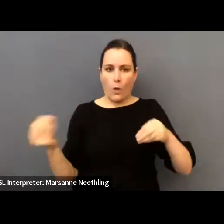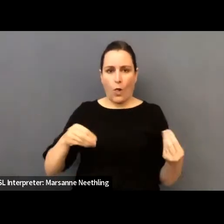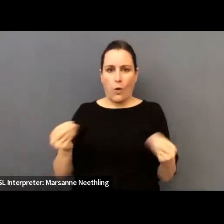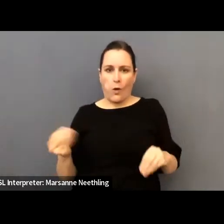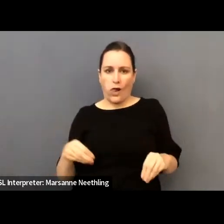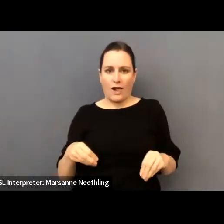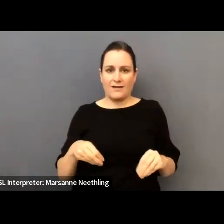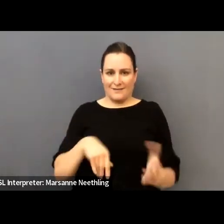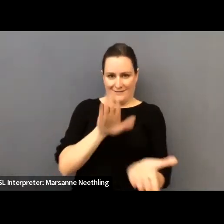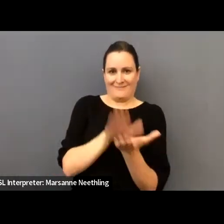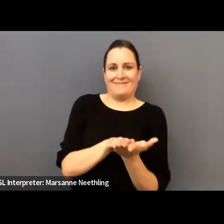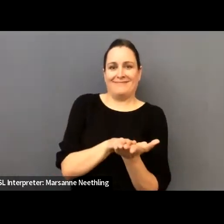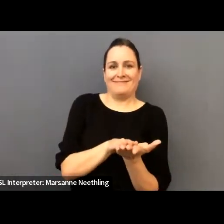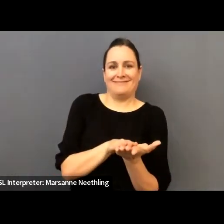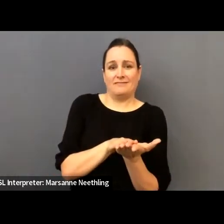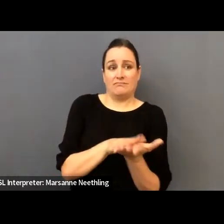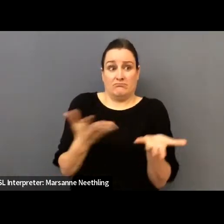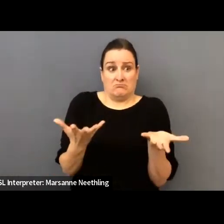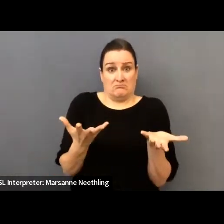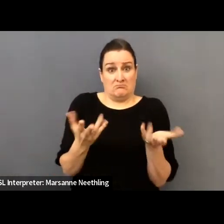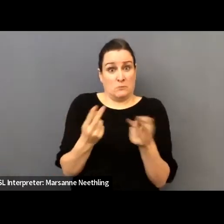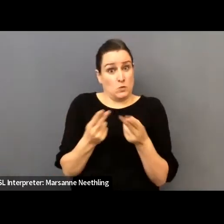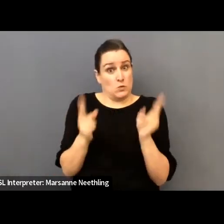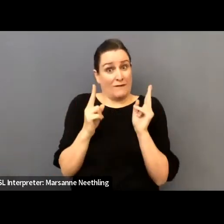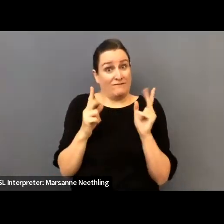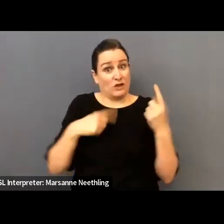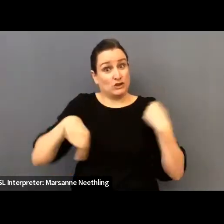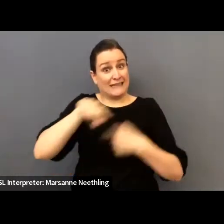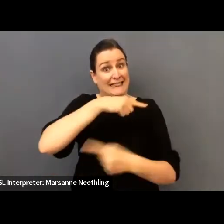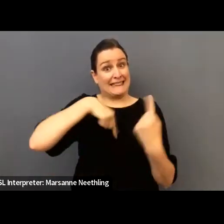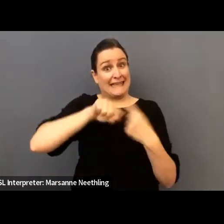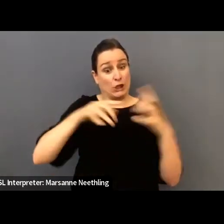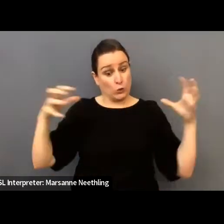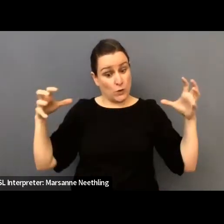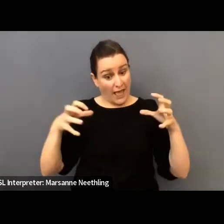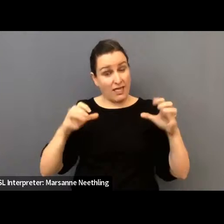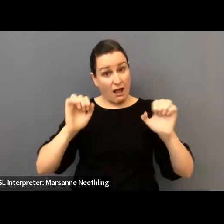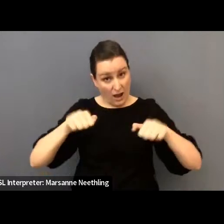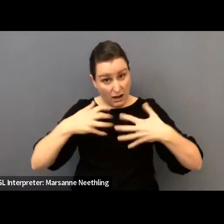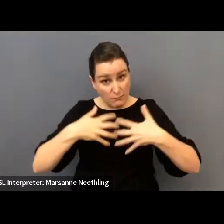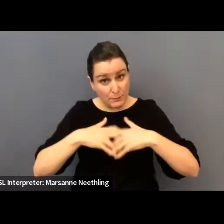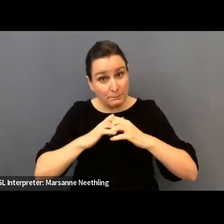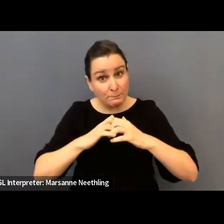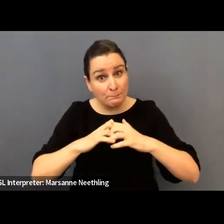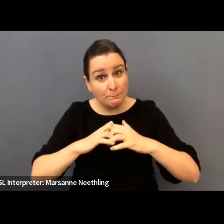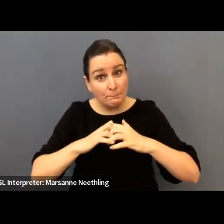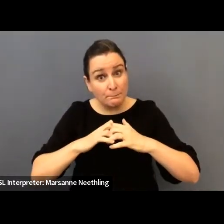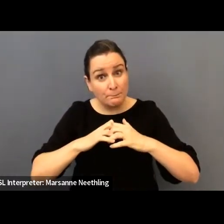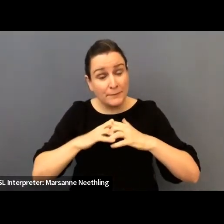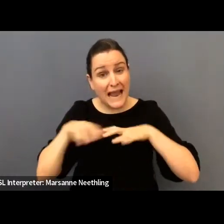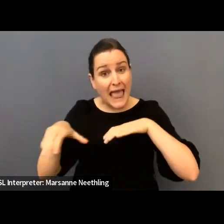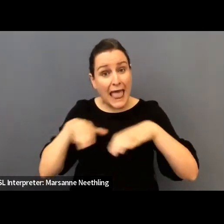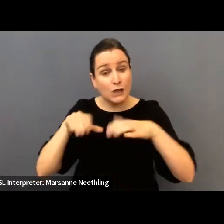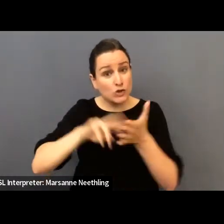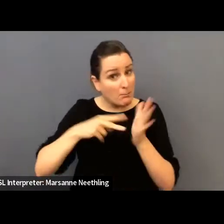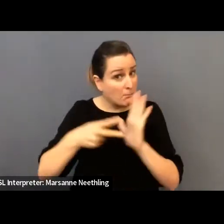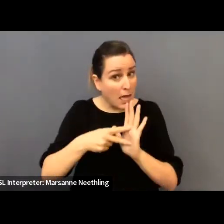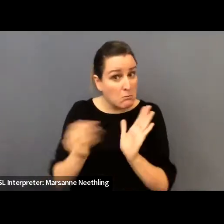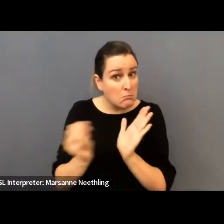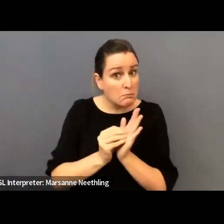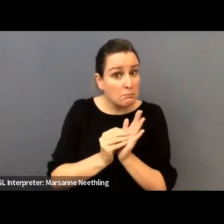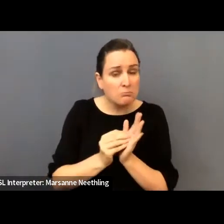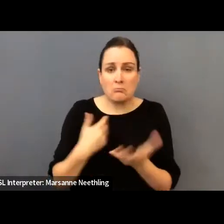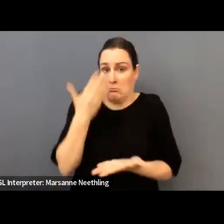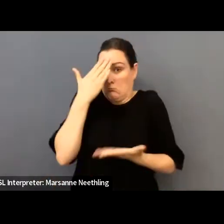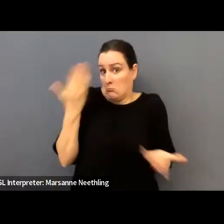that capacity to start these things, these action plans? So maybe if I can get an assistance on that. Thank